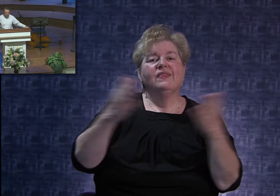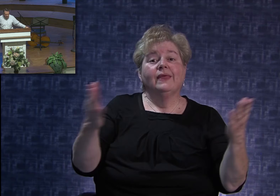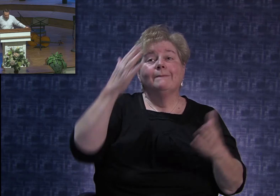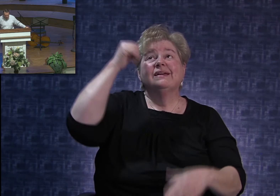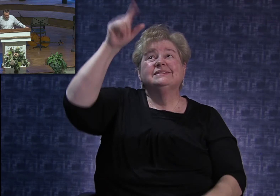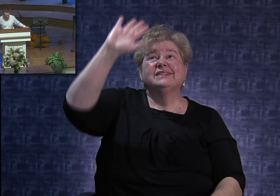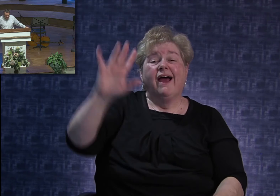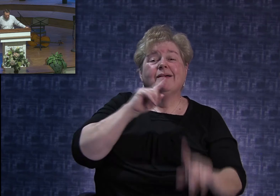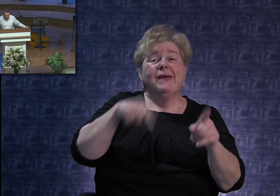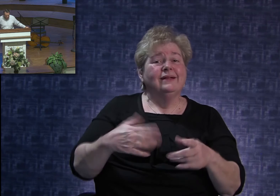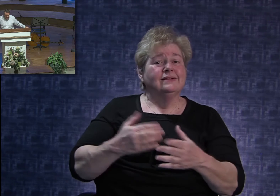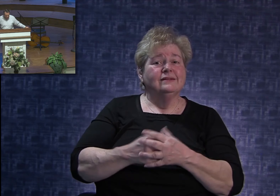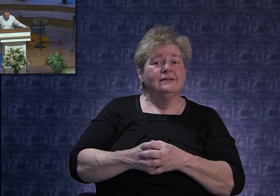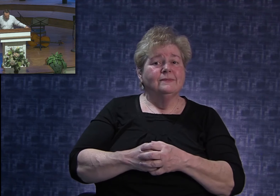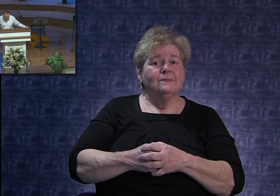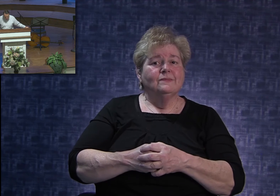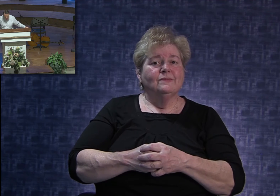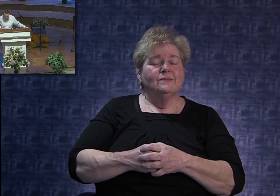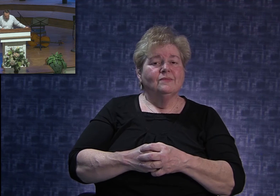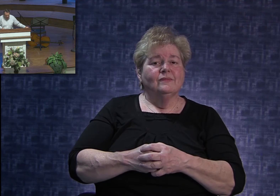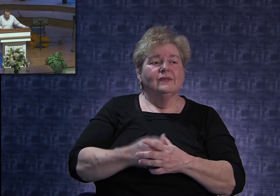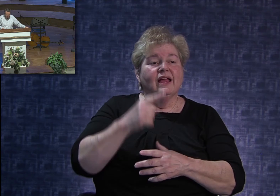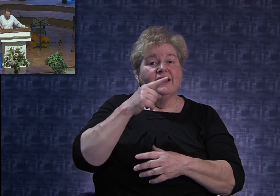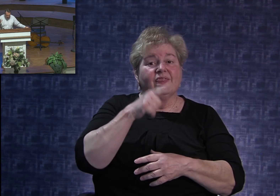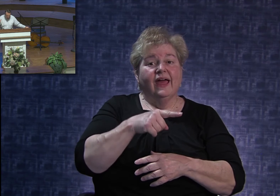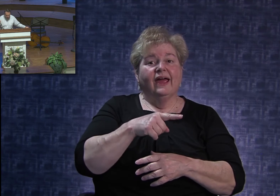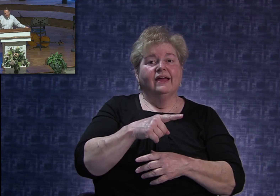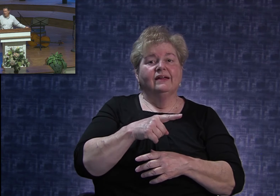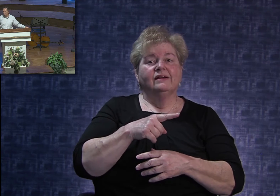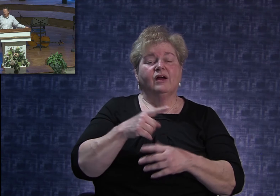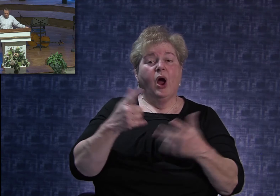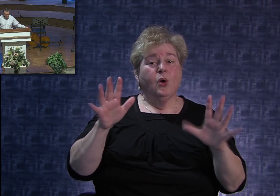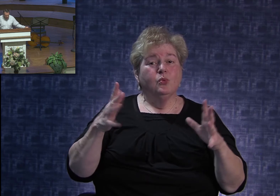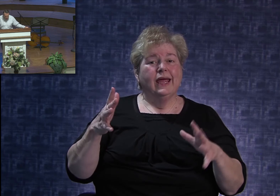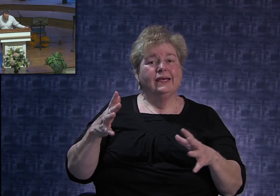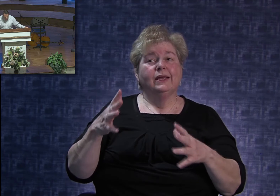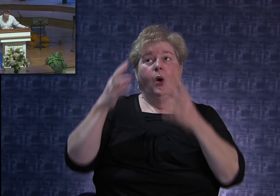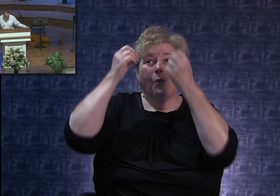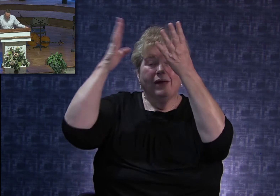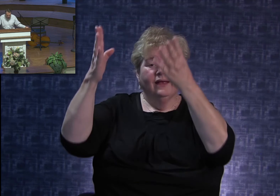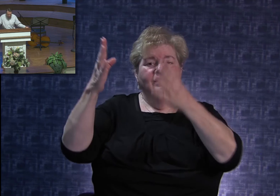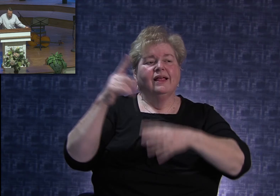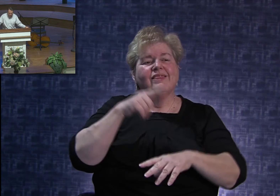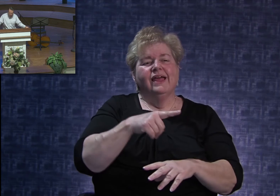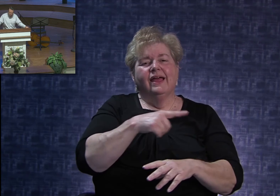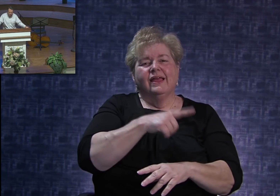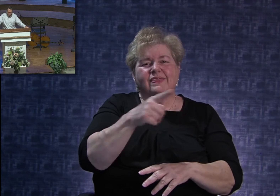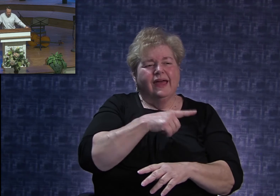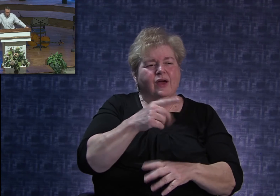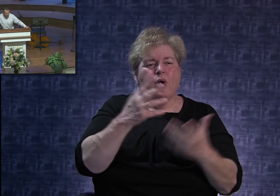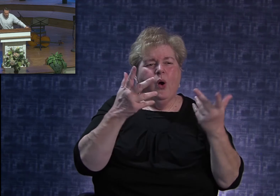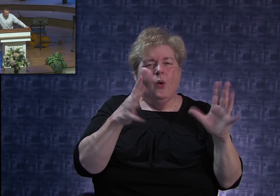God's commandments to them. And so they had been characterized already by obedience. They had been characterized by